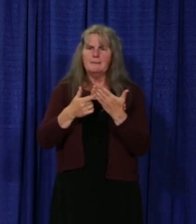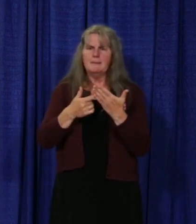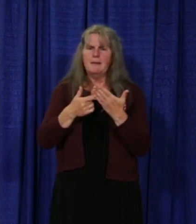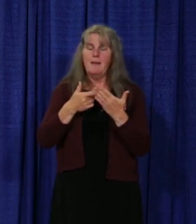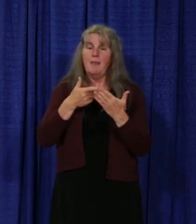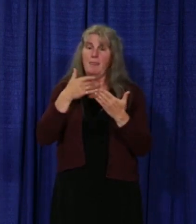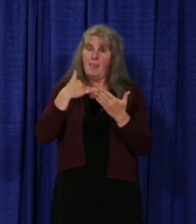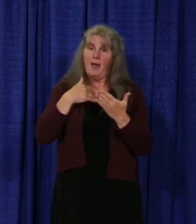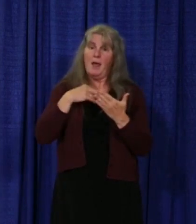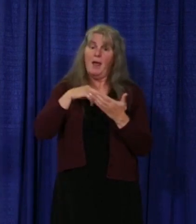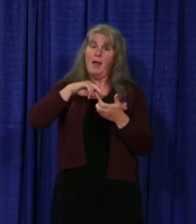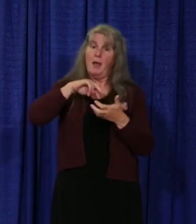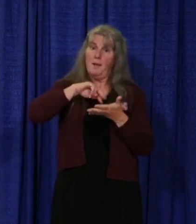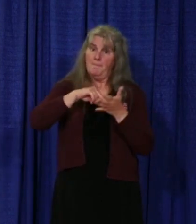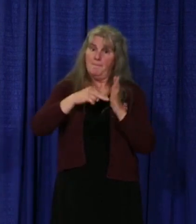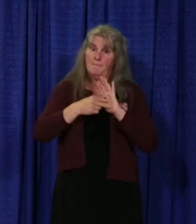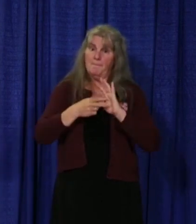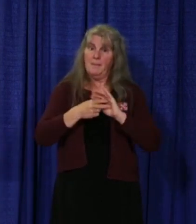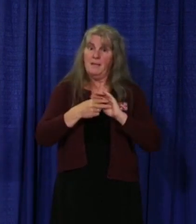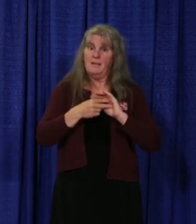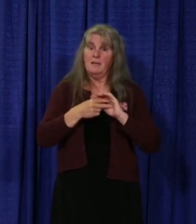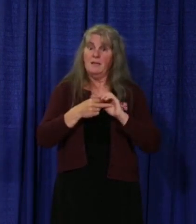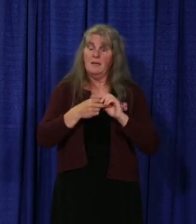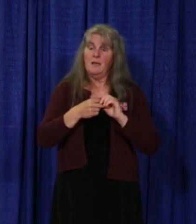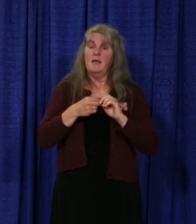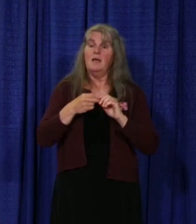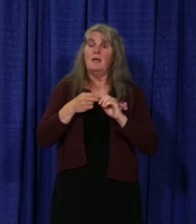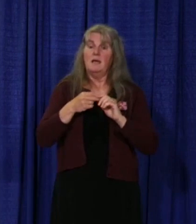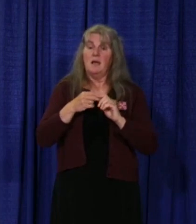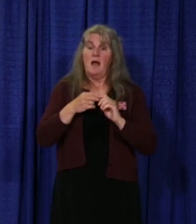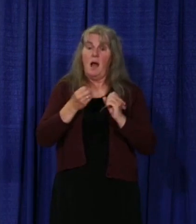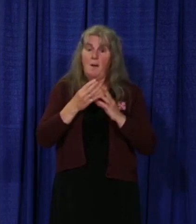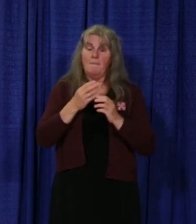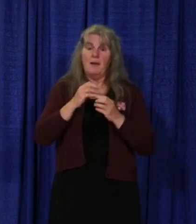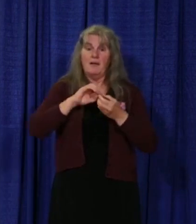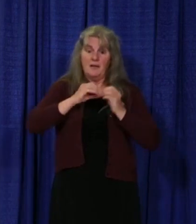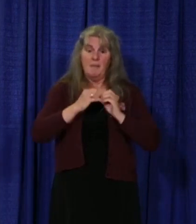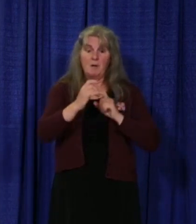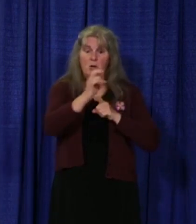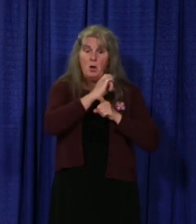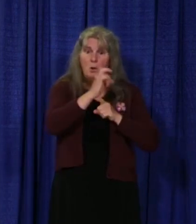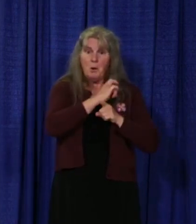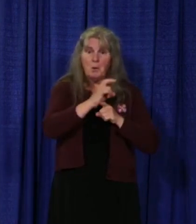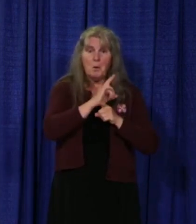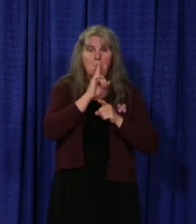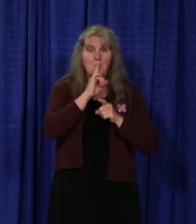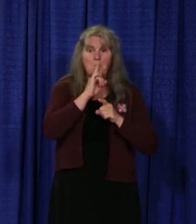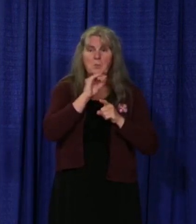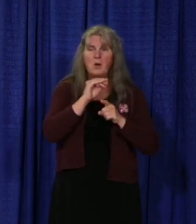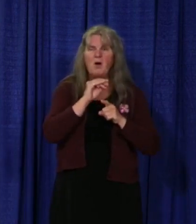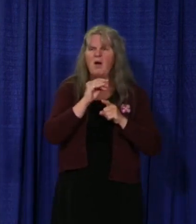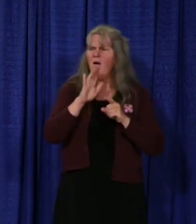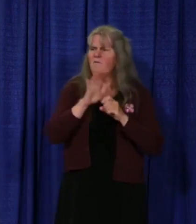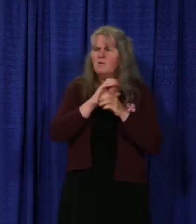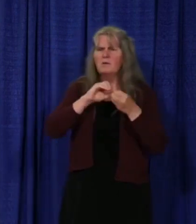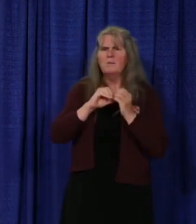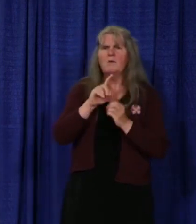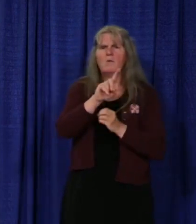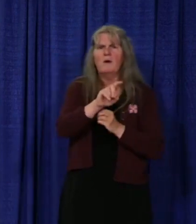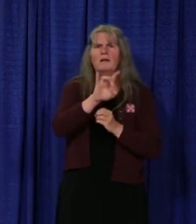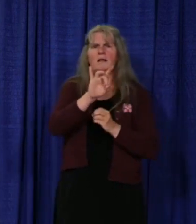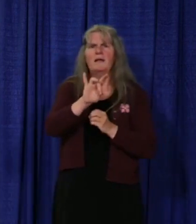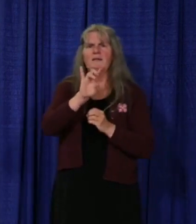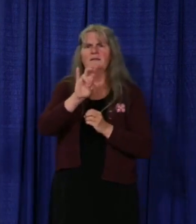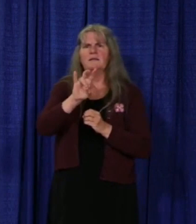translate necessarily to the volume of calls that are being reported at, and I'll give you the phone number here. It's